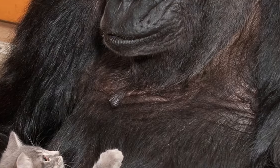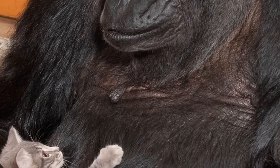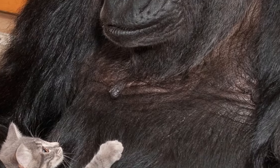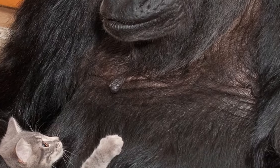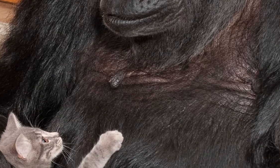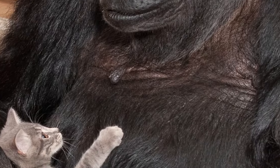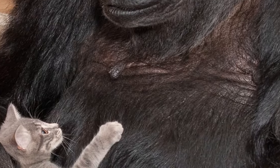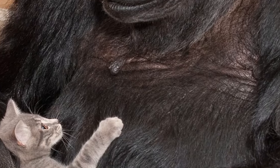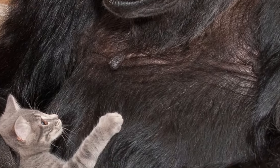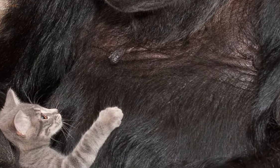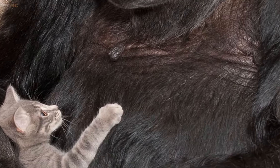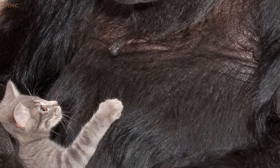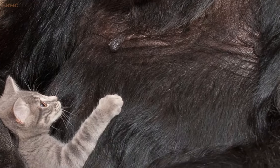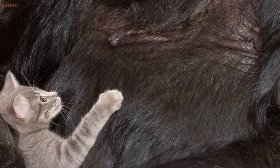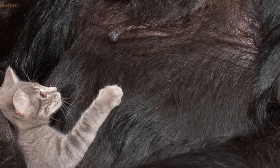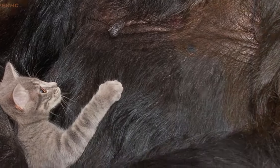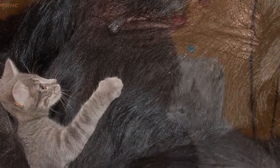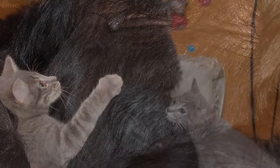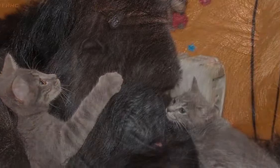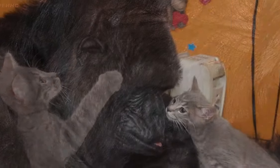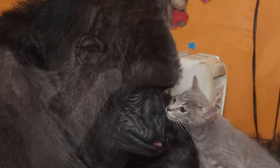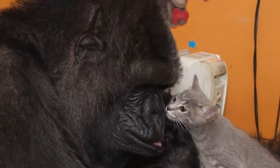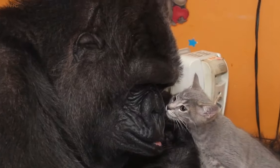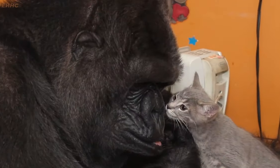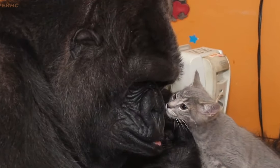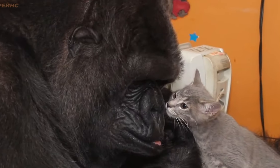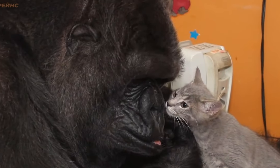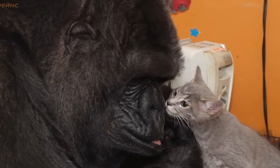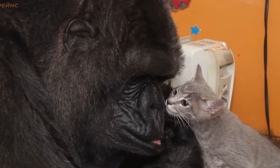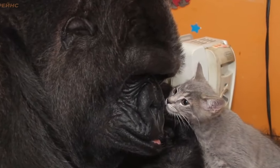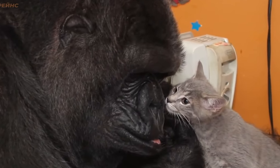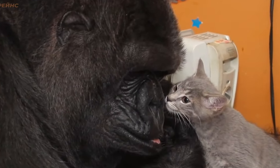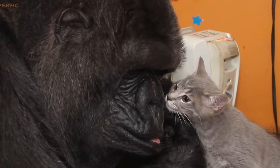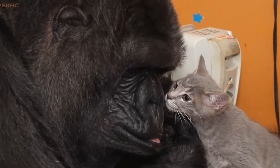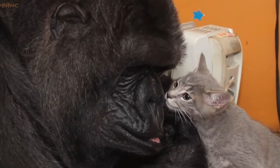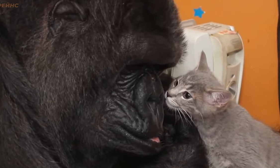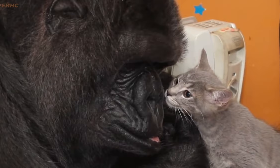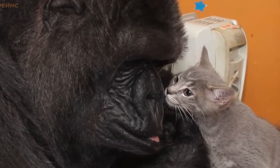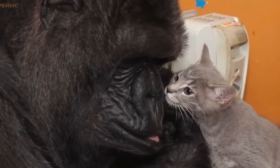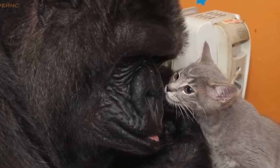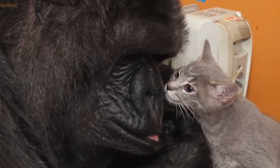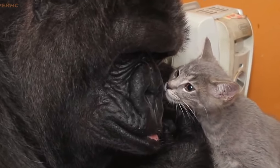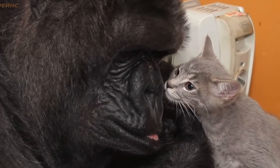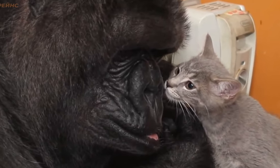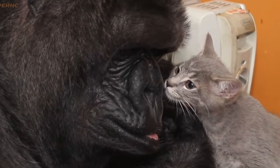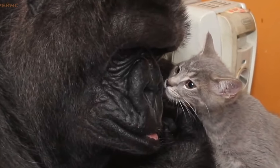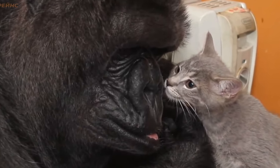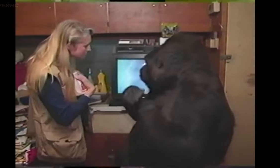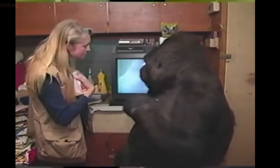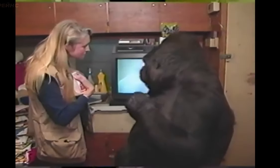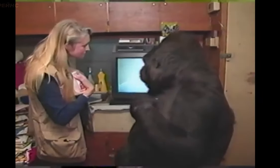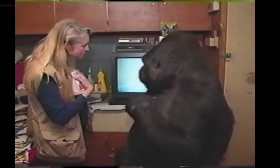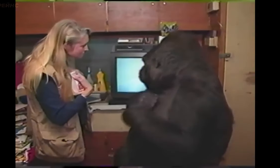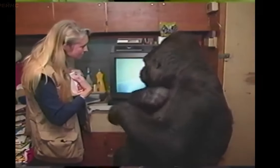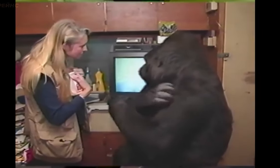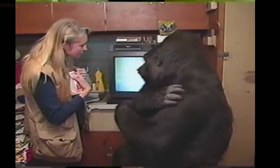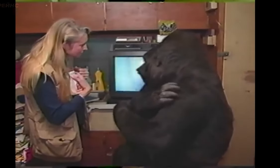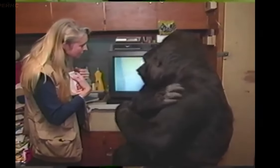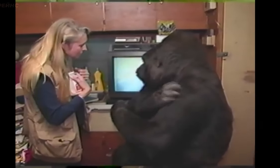and hugging him. Unfortunately, in the same year, the kitten escaped from Coco's enclosure and was hit by a car. Coco was deeply saddened by